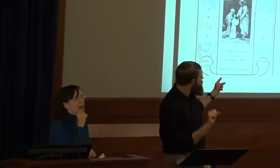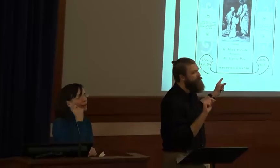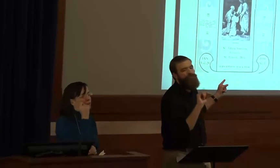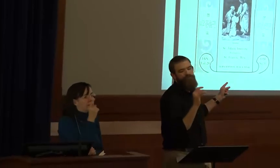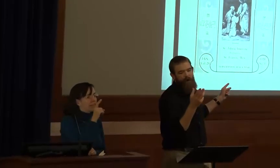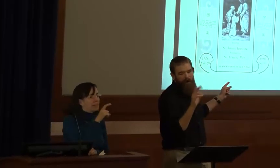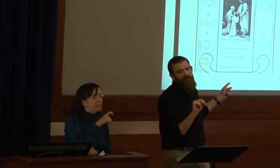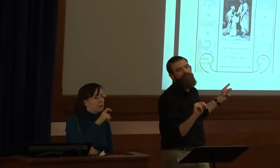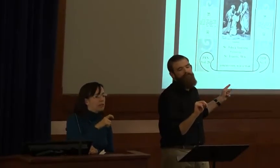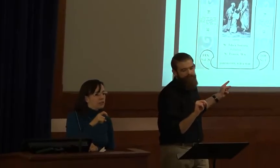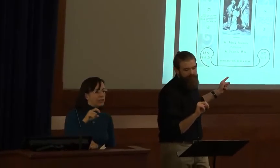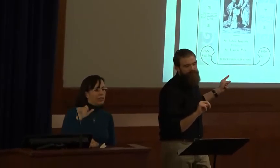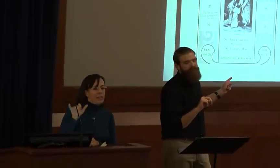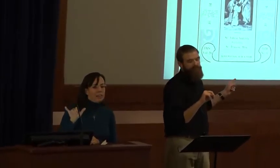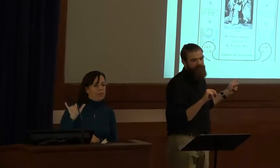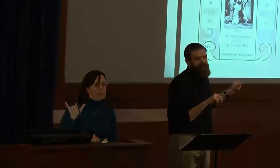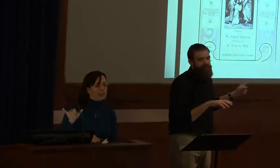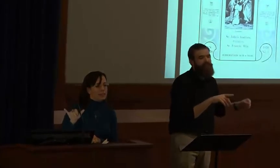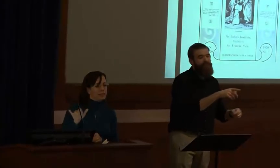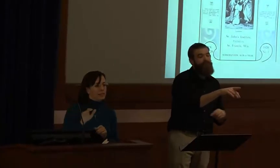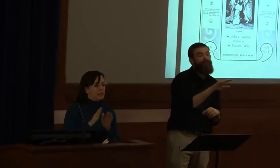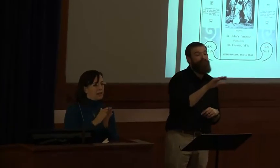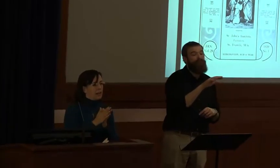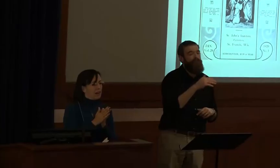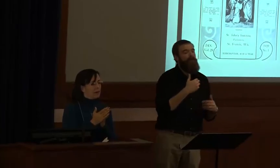I'm not understanding the question.